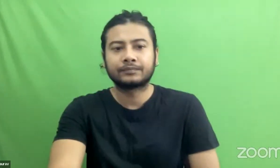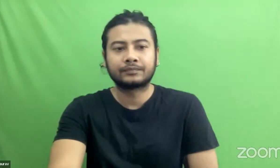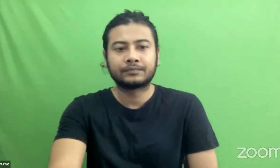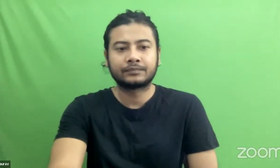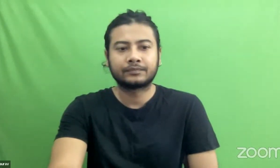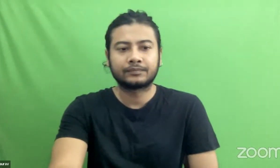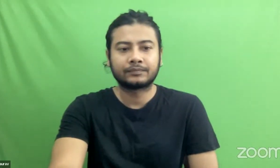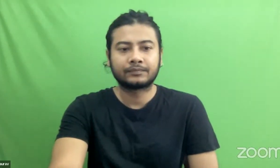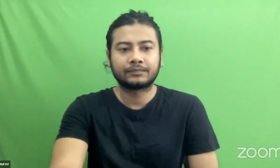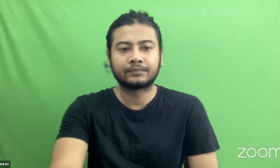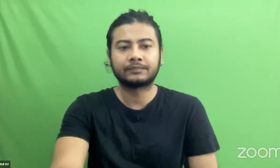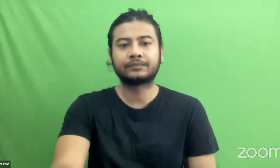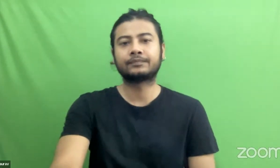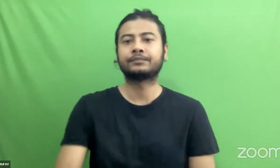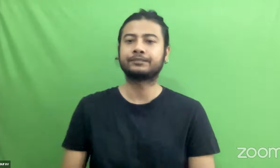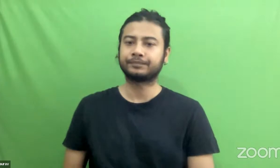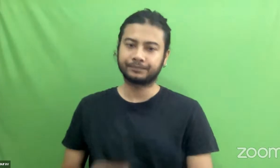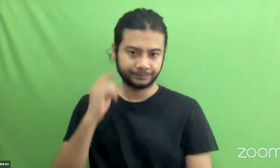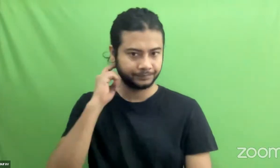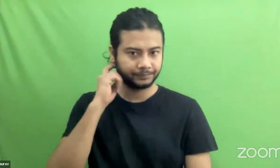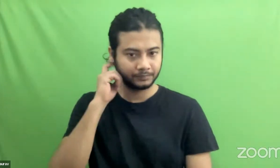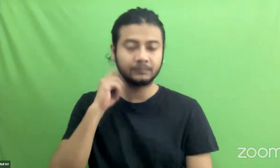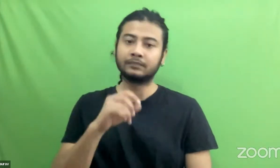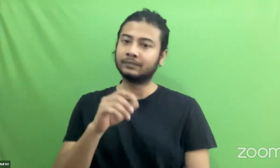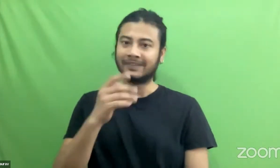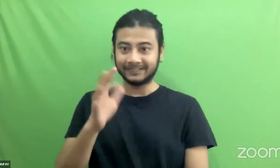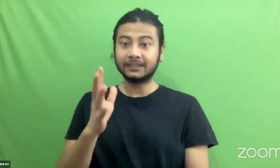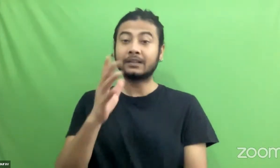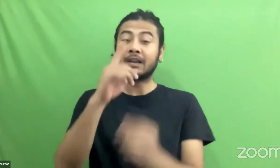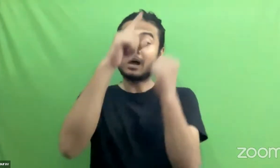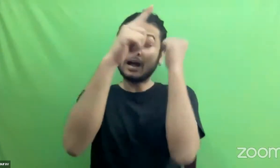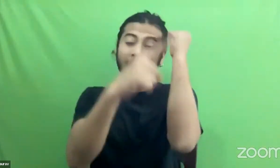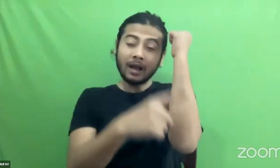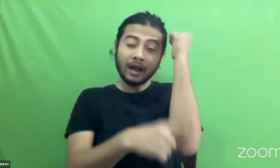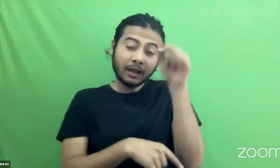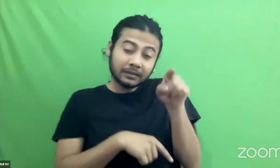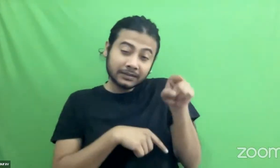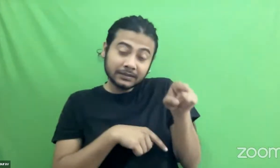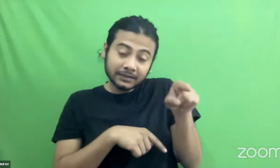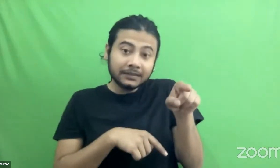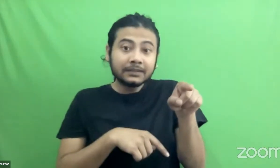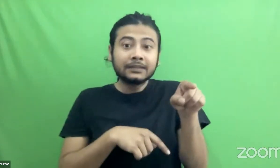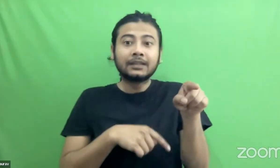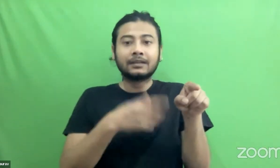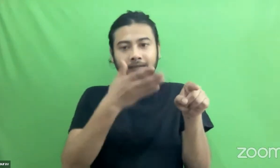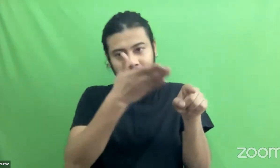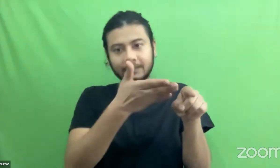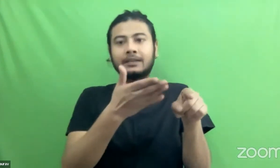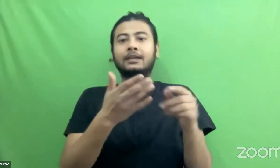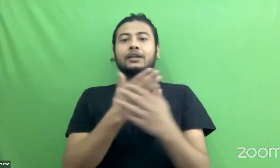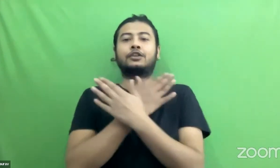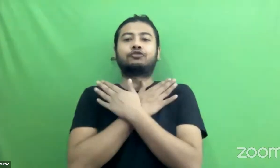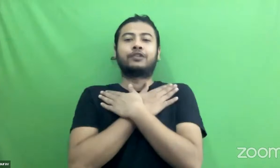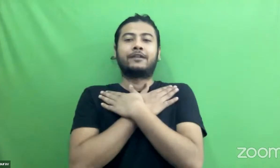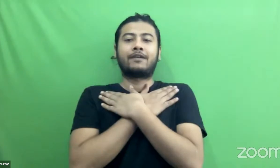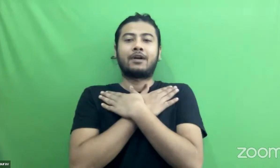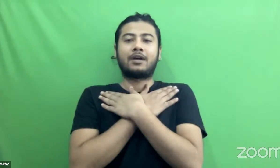Then last on the extreme right side is Srinivas. So how we chant the Panchtatva? Shrivas, Adi,